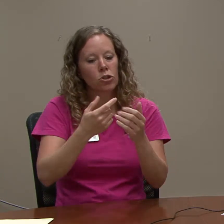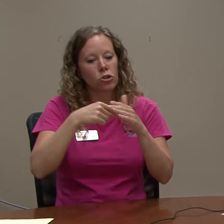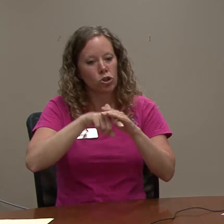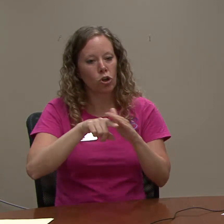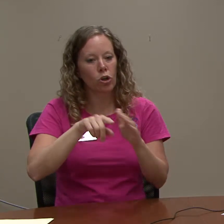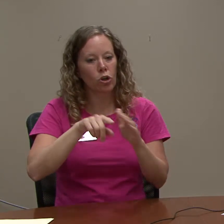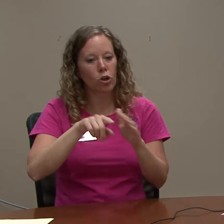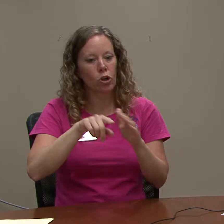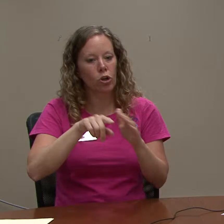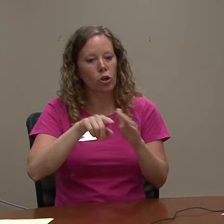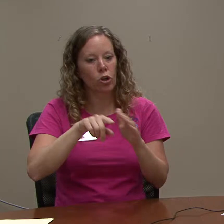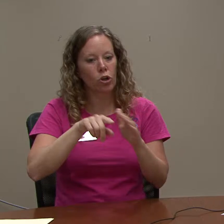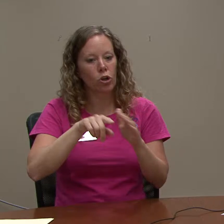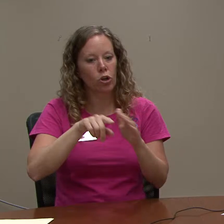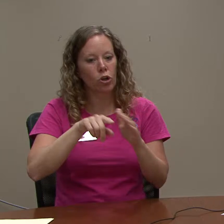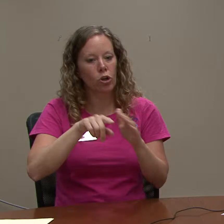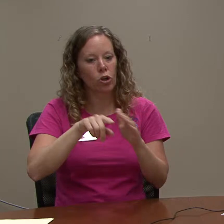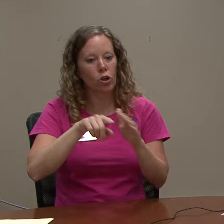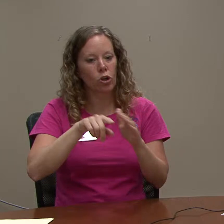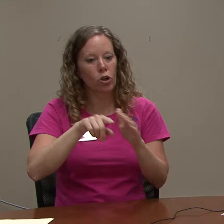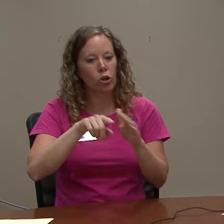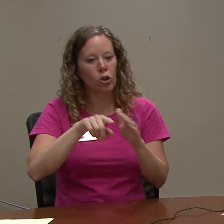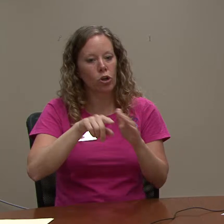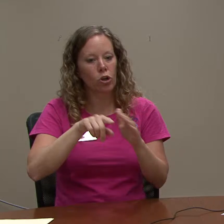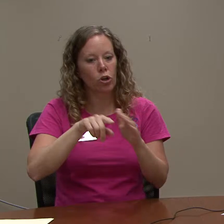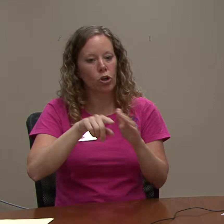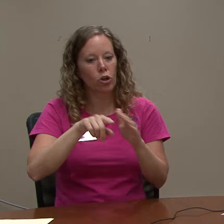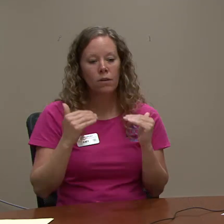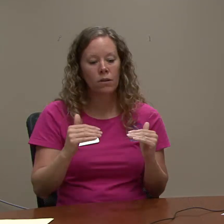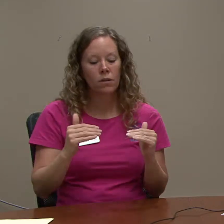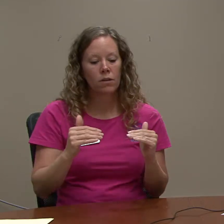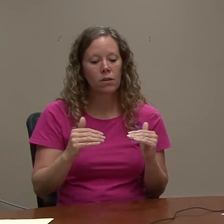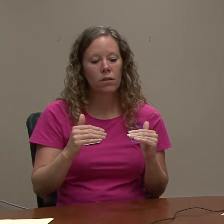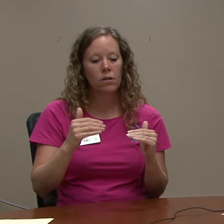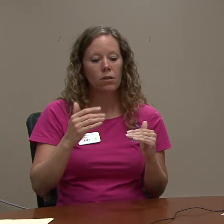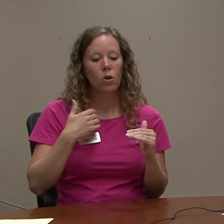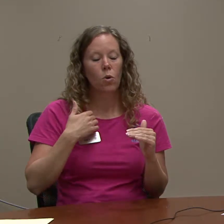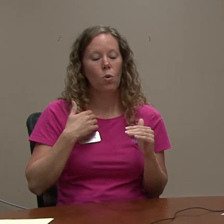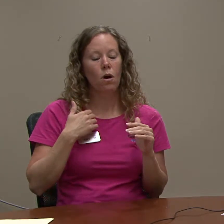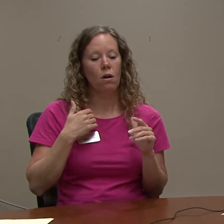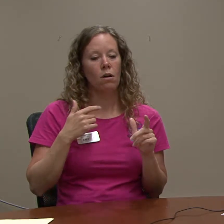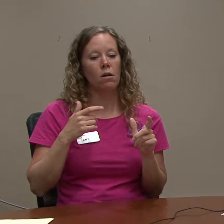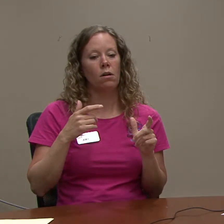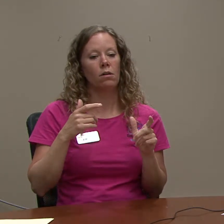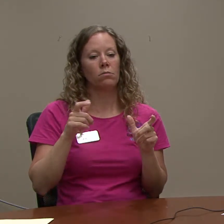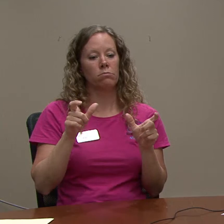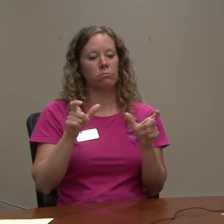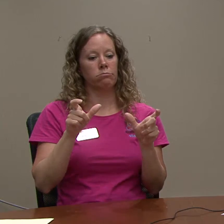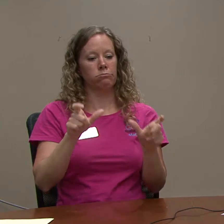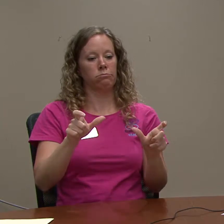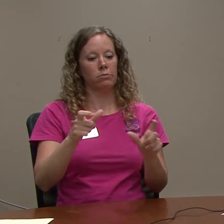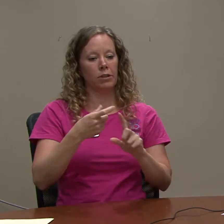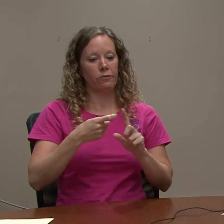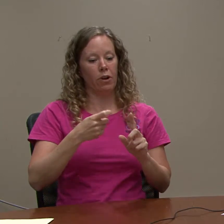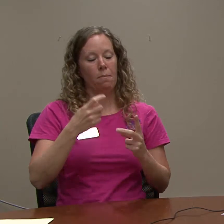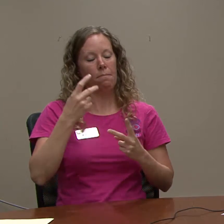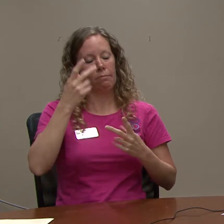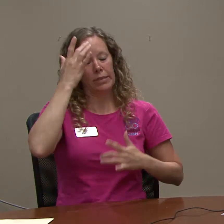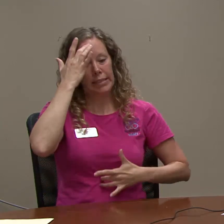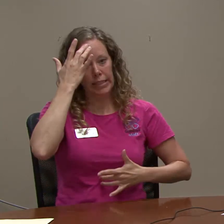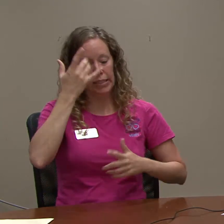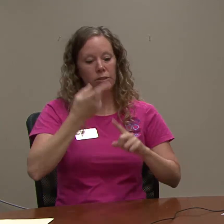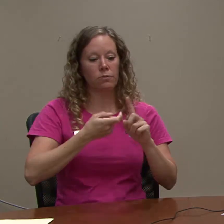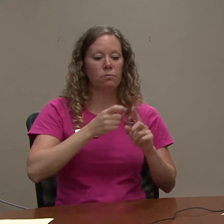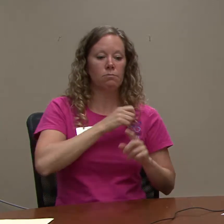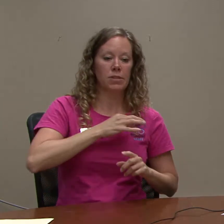pandemic. To prevent the pandemic infection virus from infecting any residents, staff, and visitor.